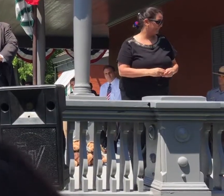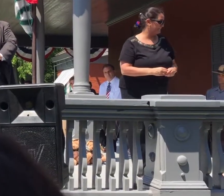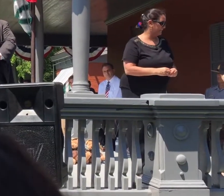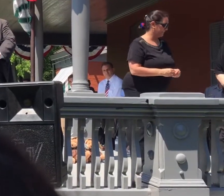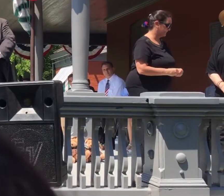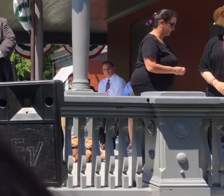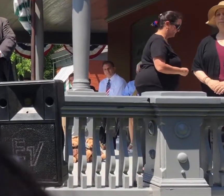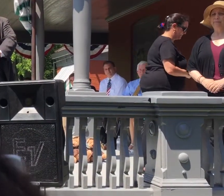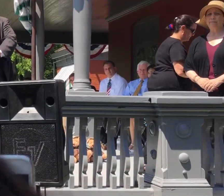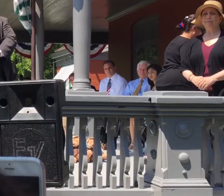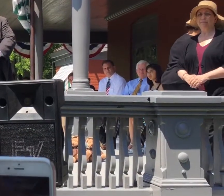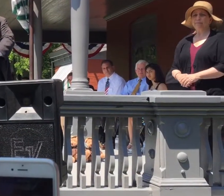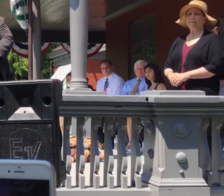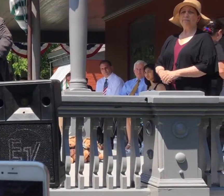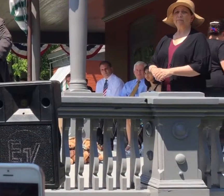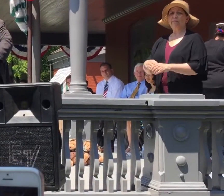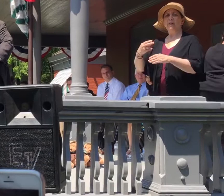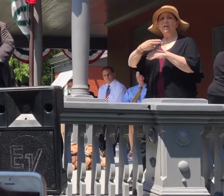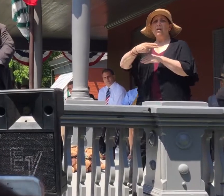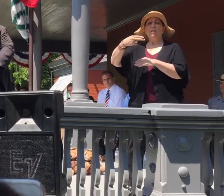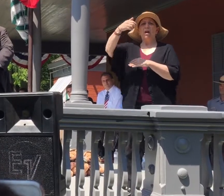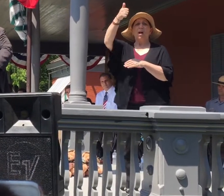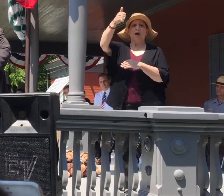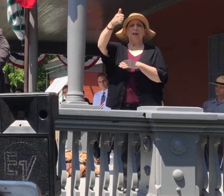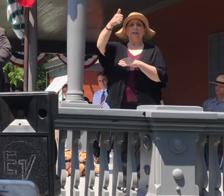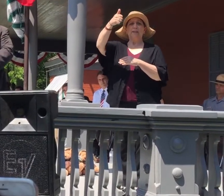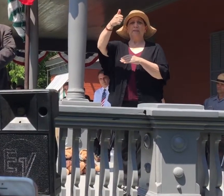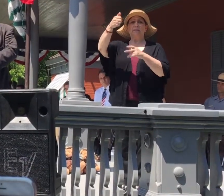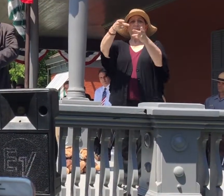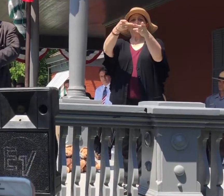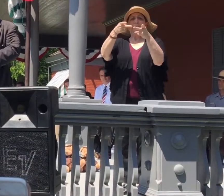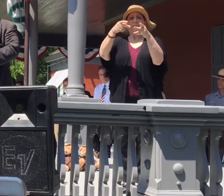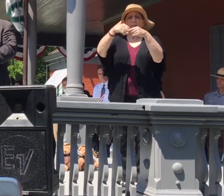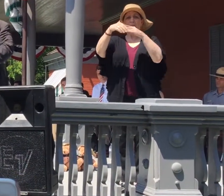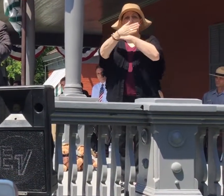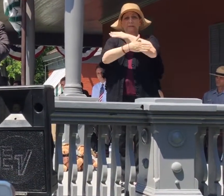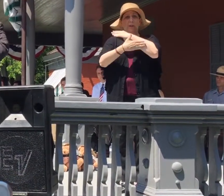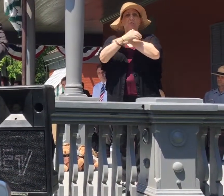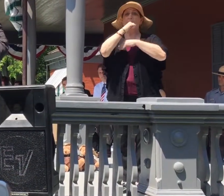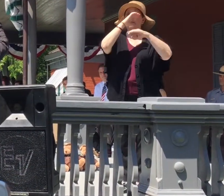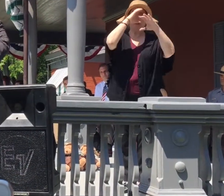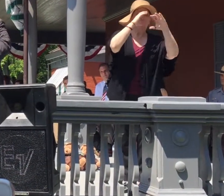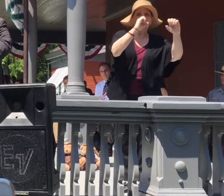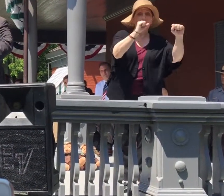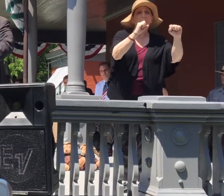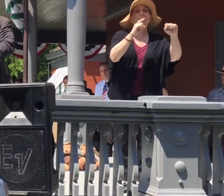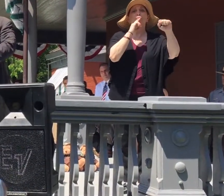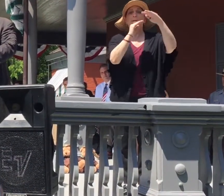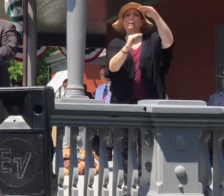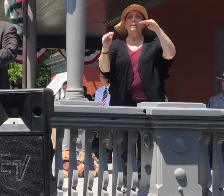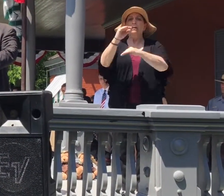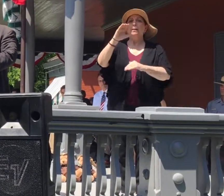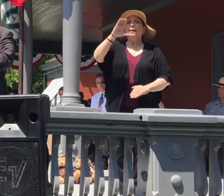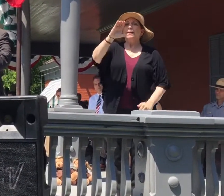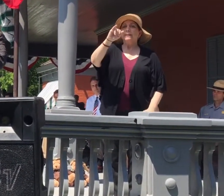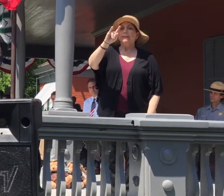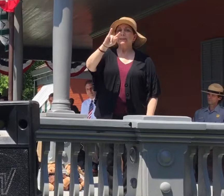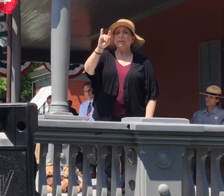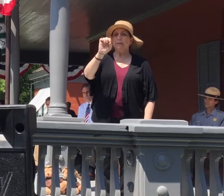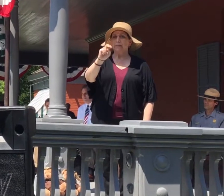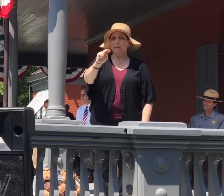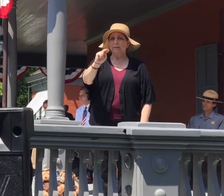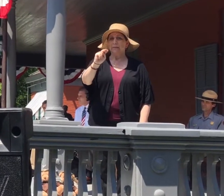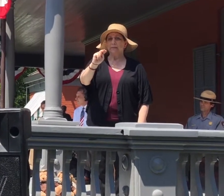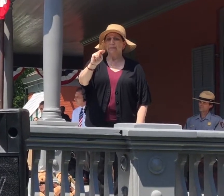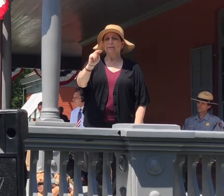The highest office in the land is not president. The highest office in this country is citizen. And